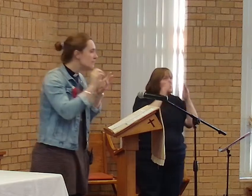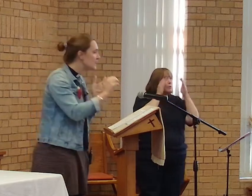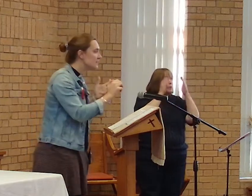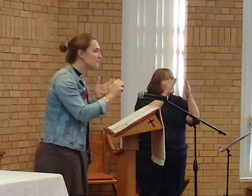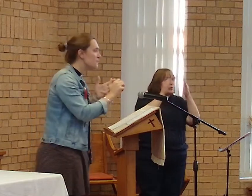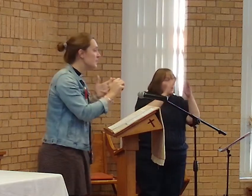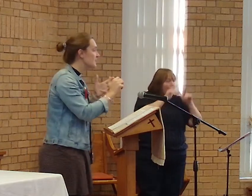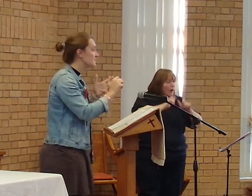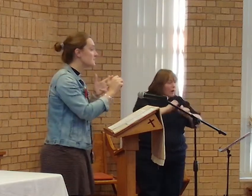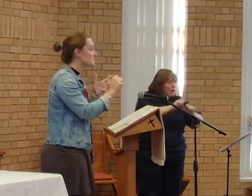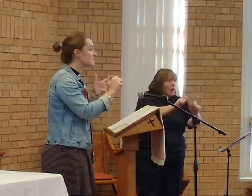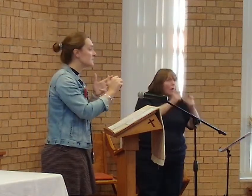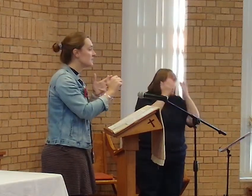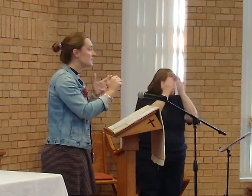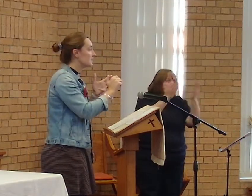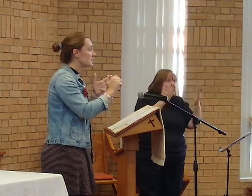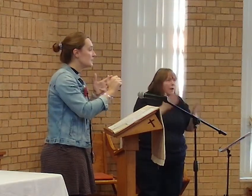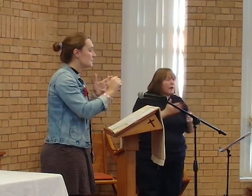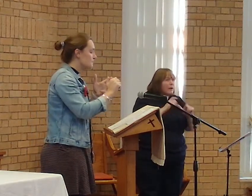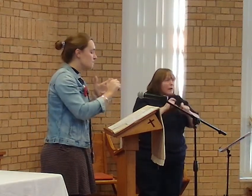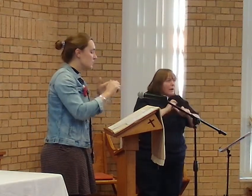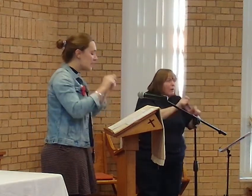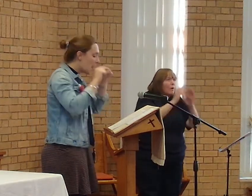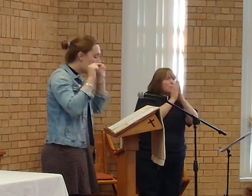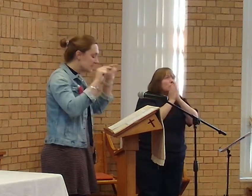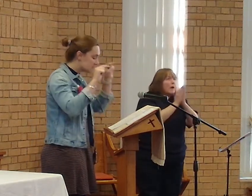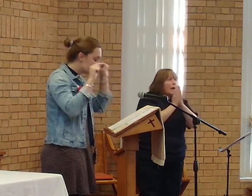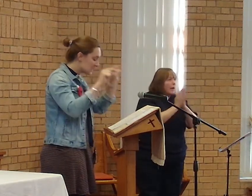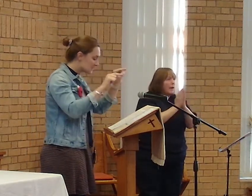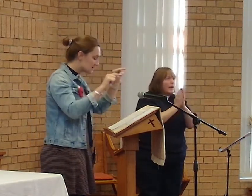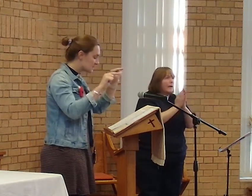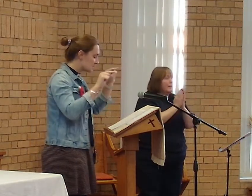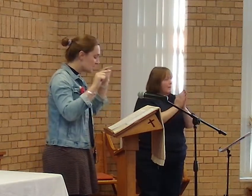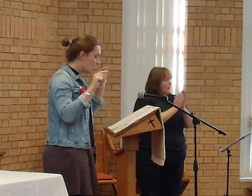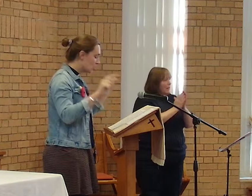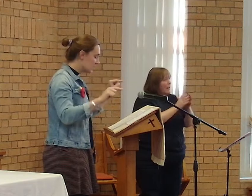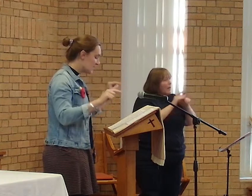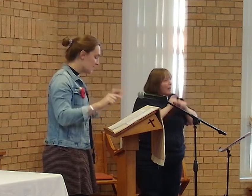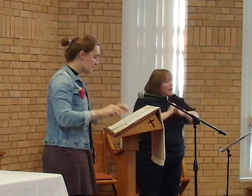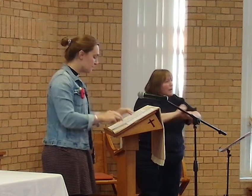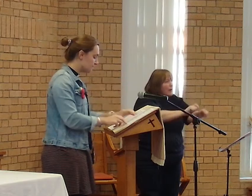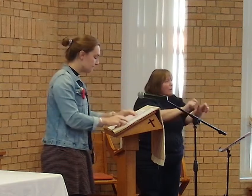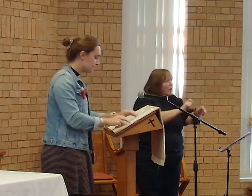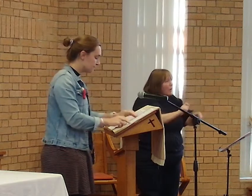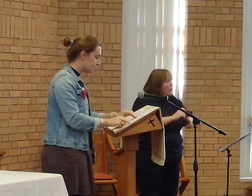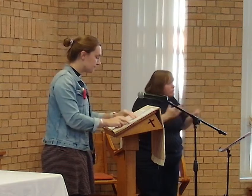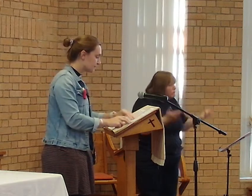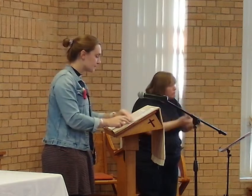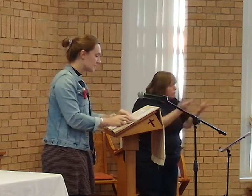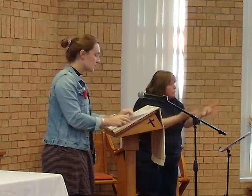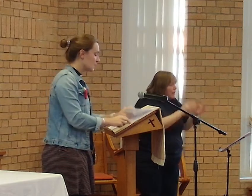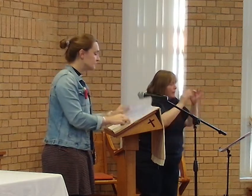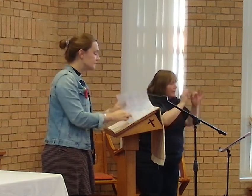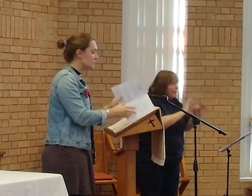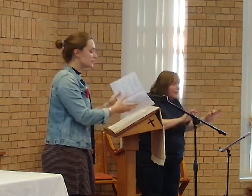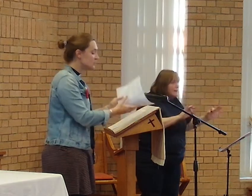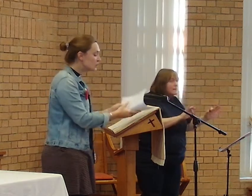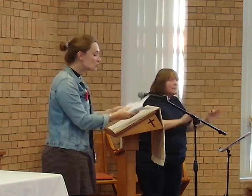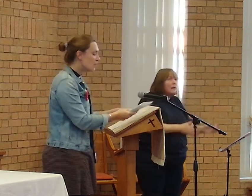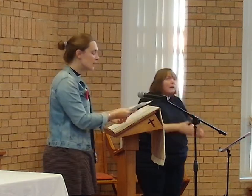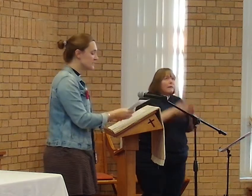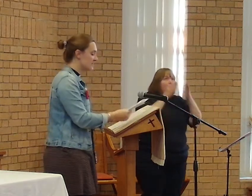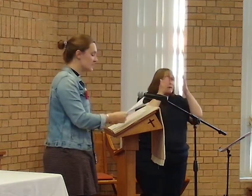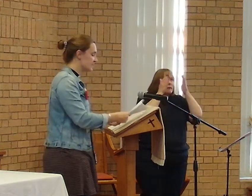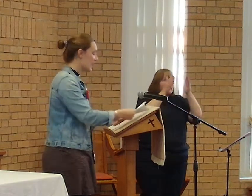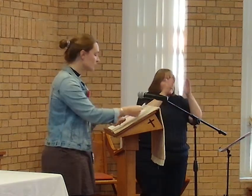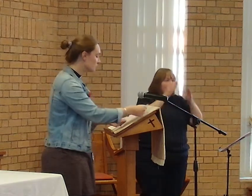they keep making for peace. Their eyes fixed on him. And so just a